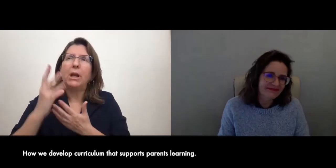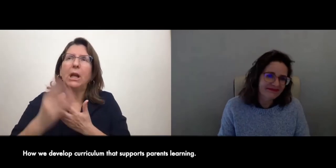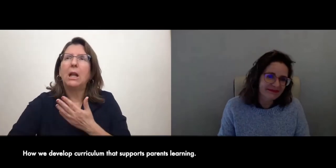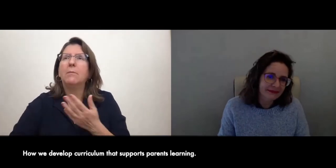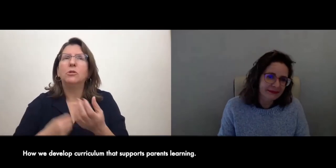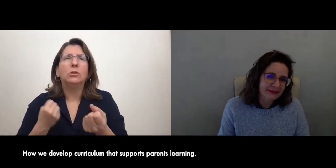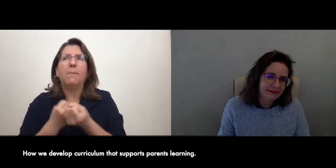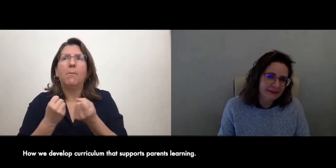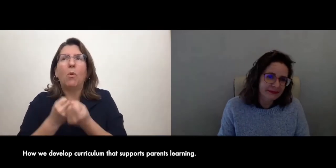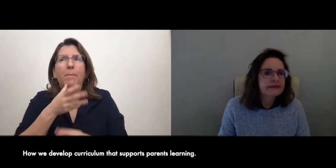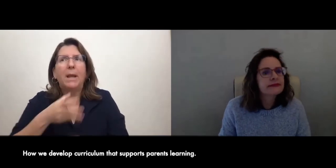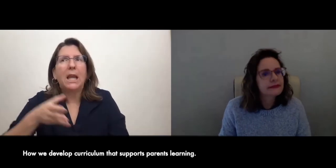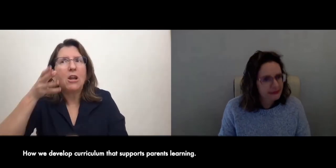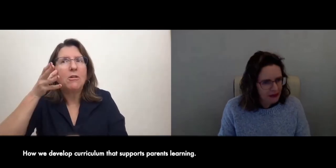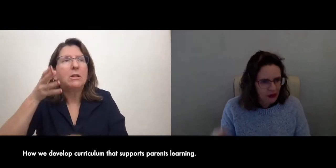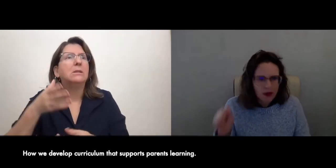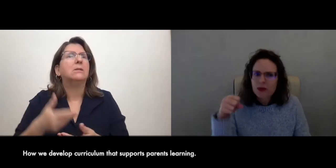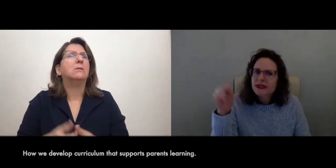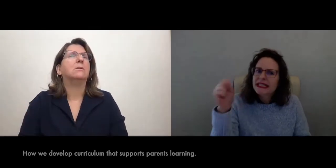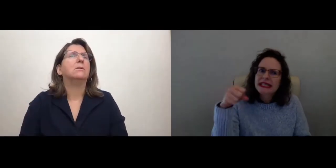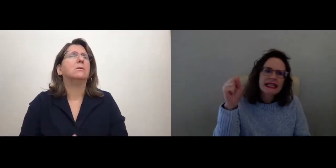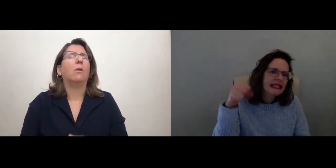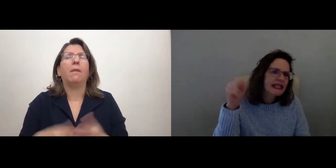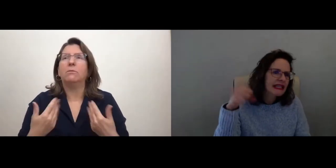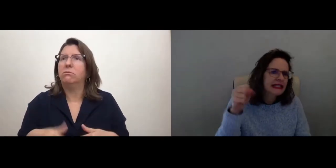curriculum that supports parents' learning.